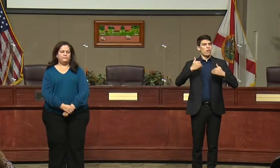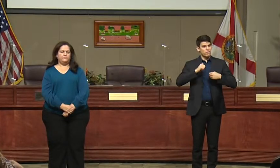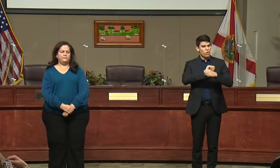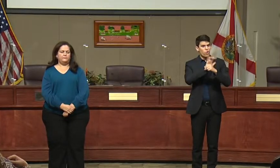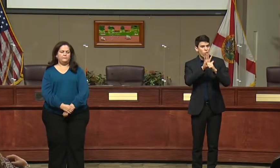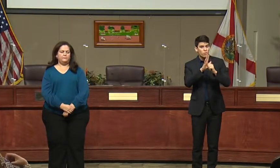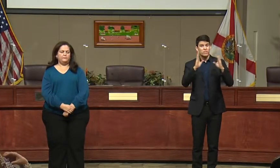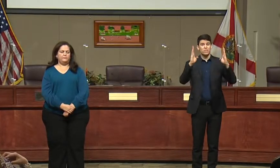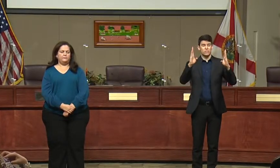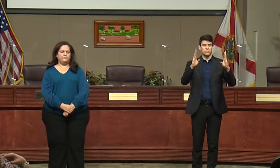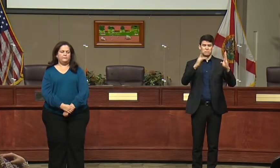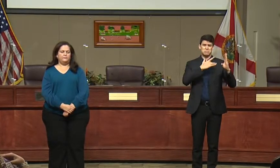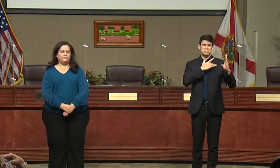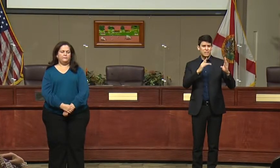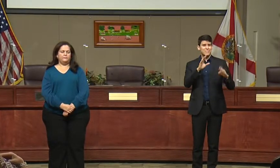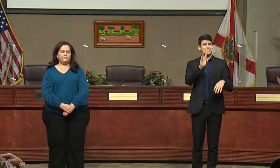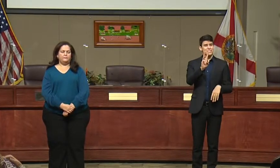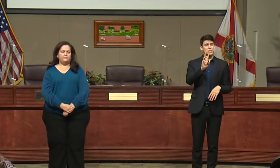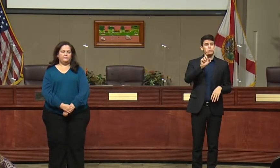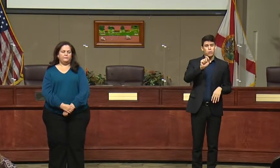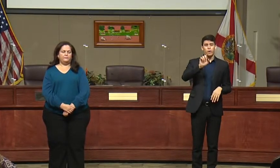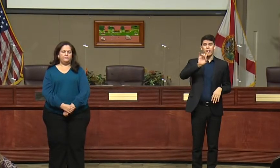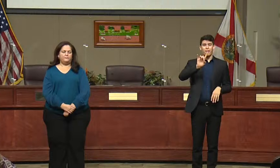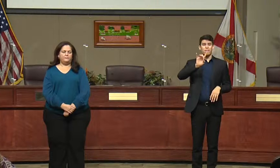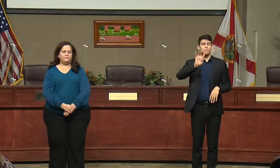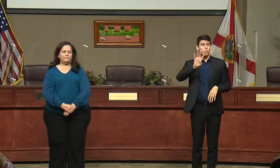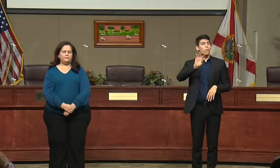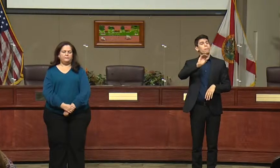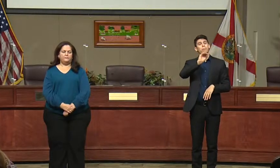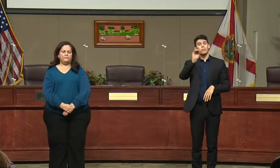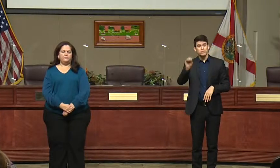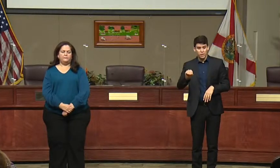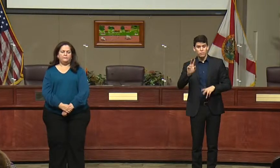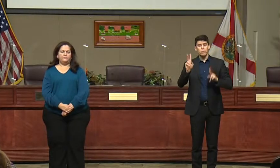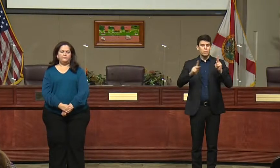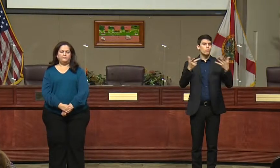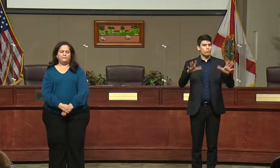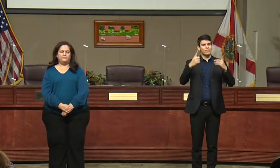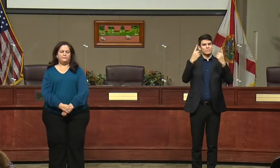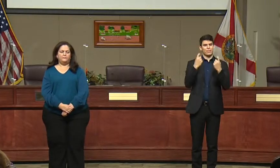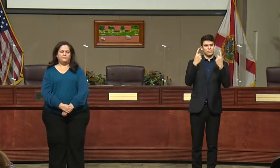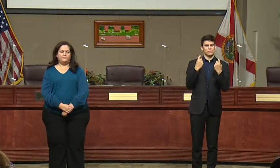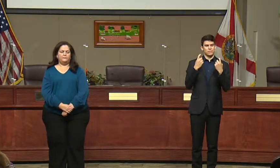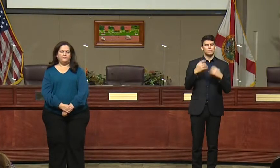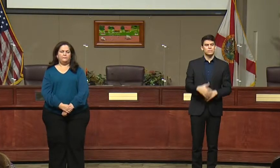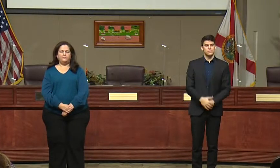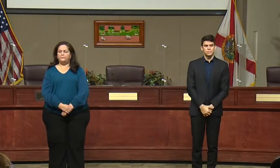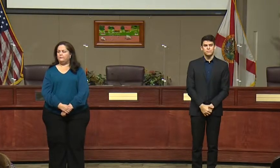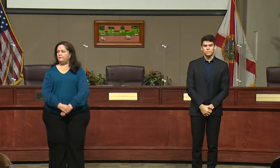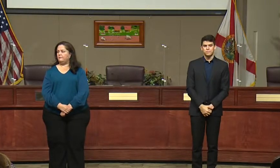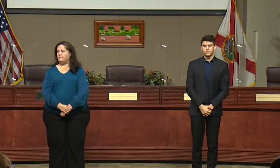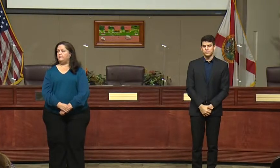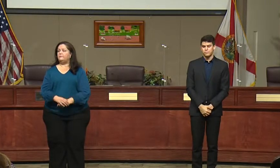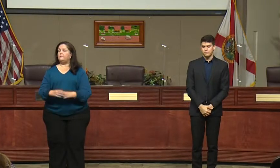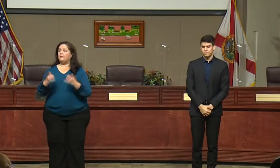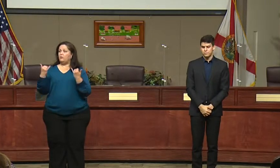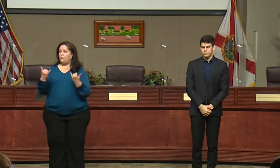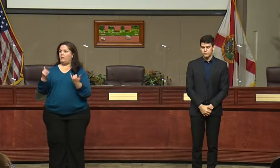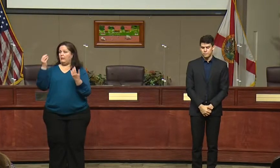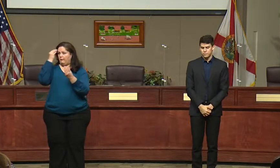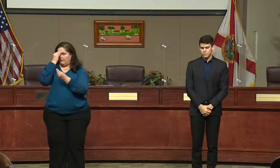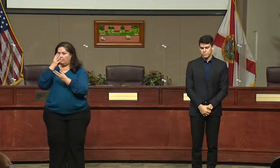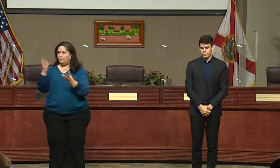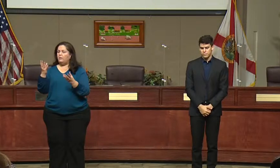approximately 6.8% for the population that has been tested. Previo durante esta conferencia de